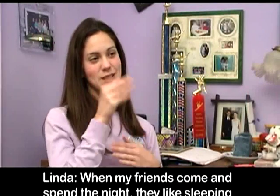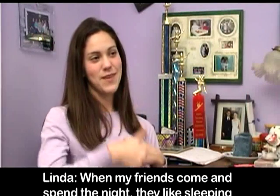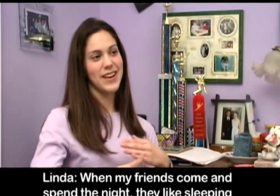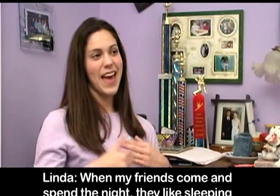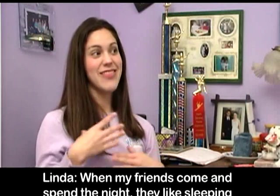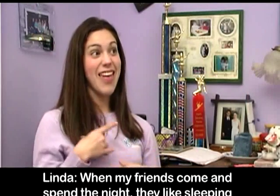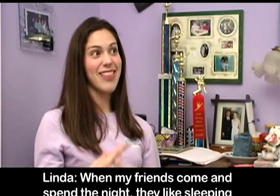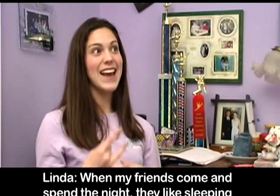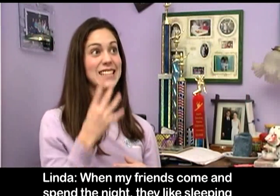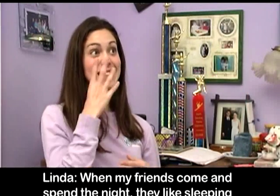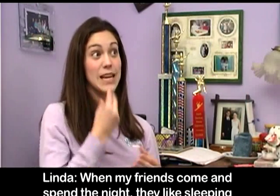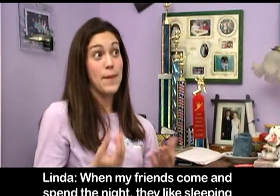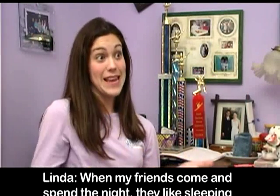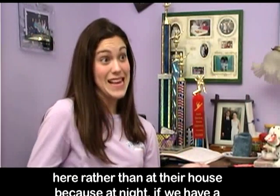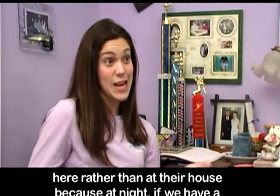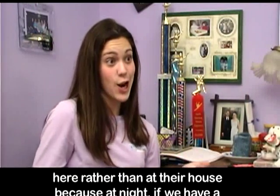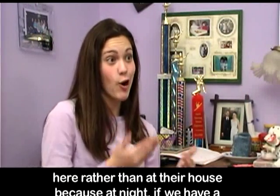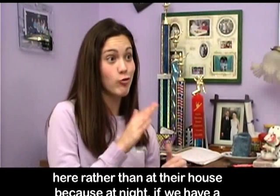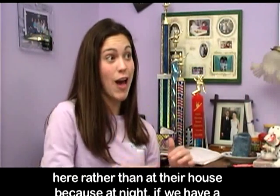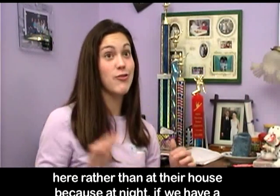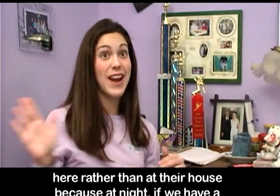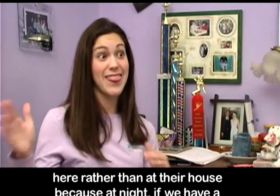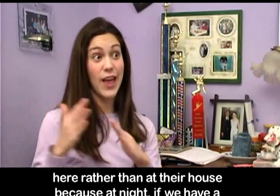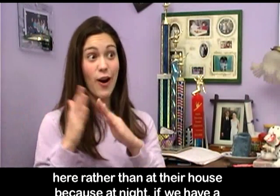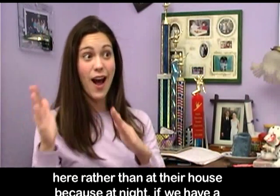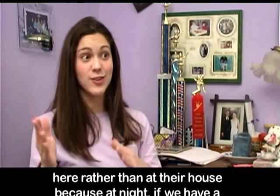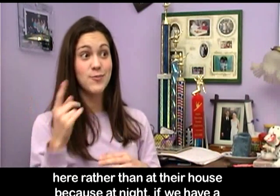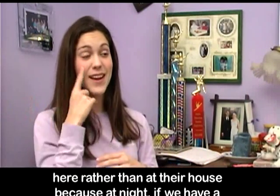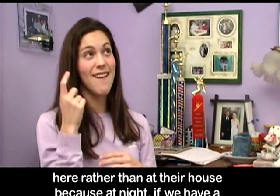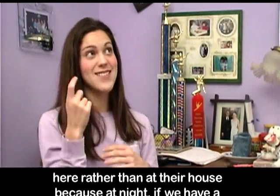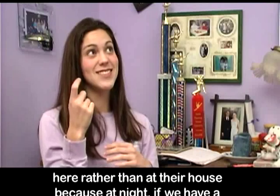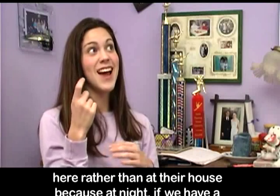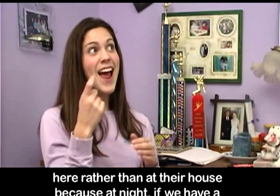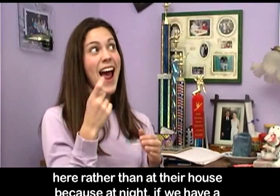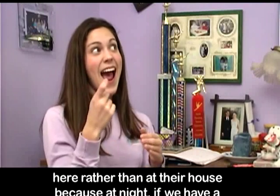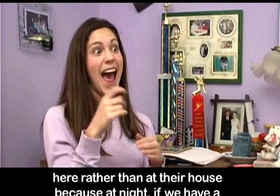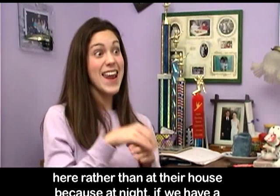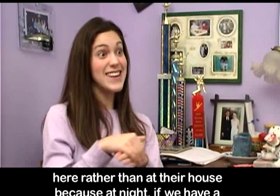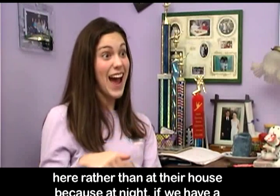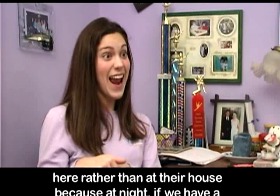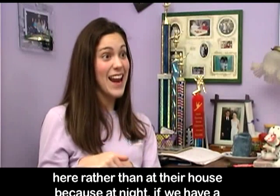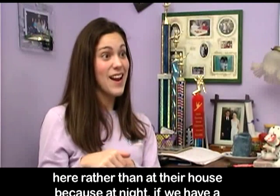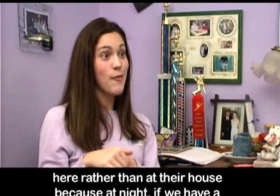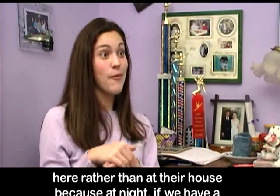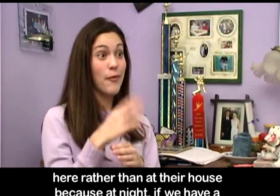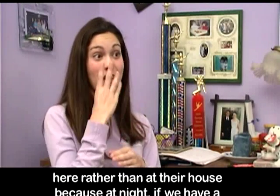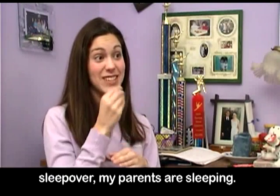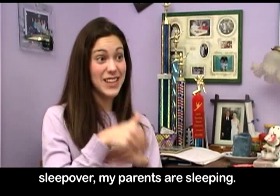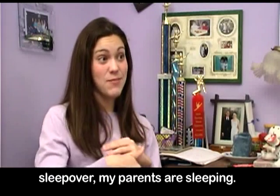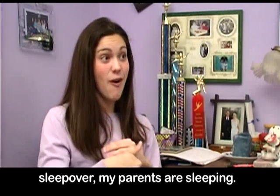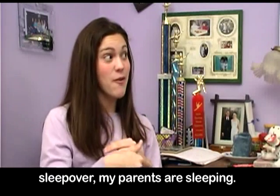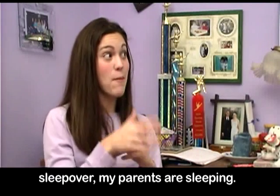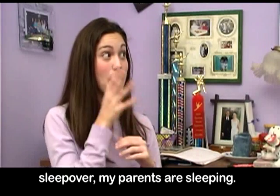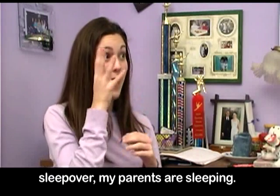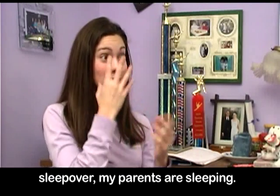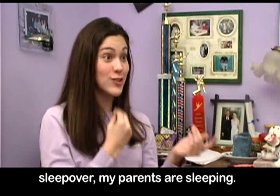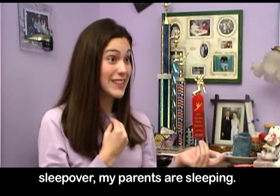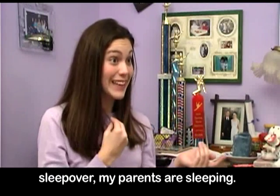spend the night, they like sleeping here rather than at their house because at night, if we have a sleepover, my parents are